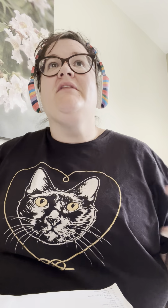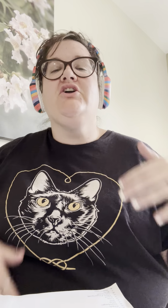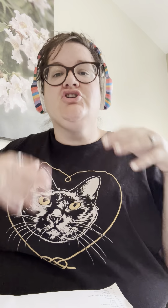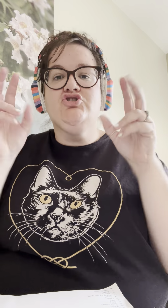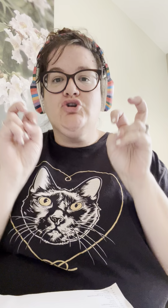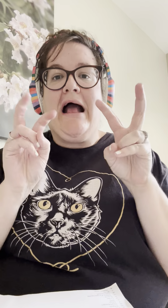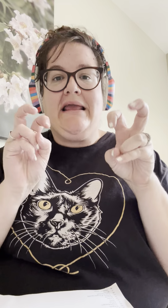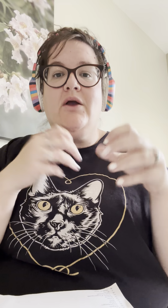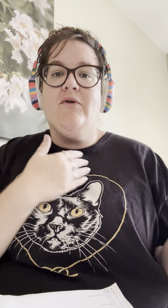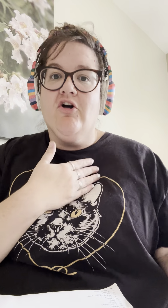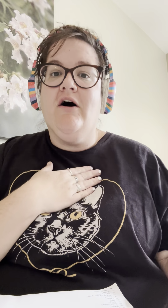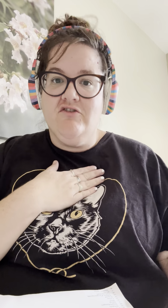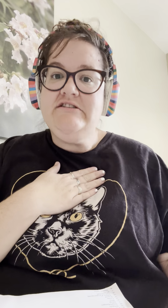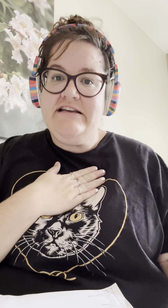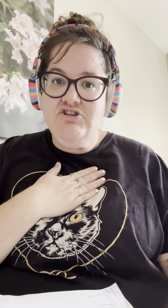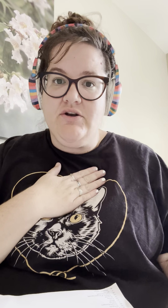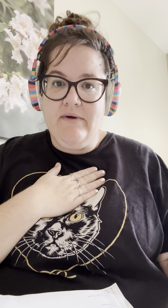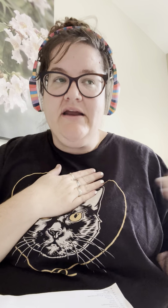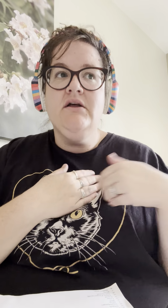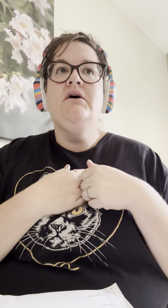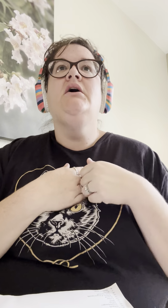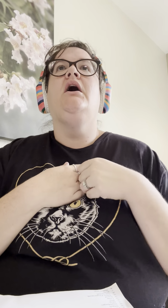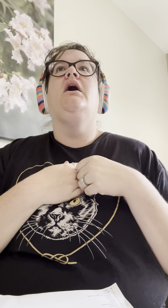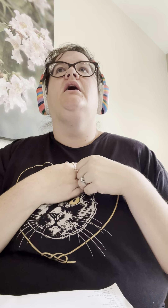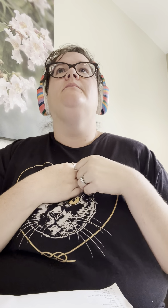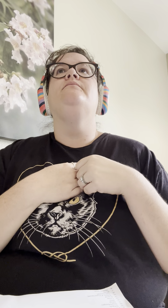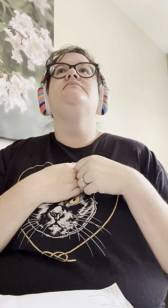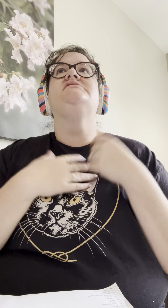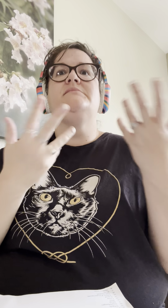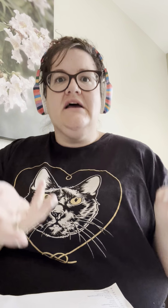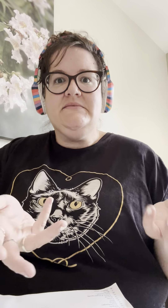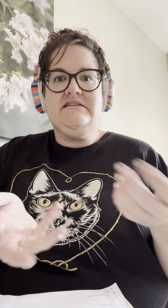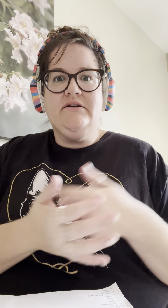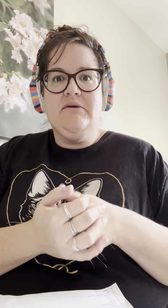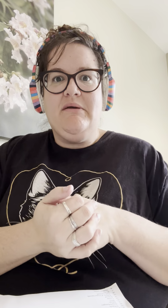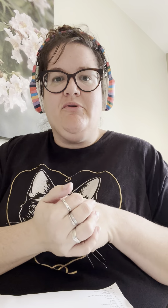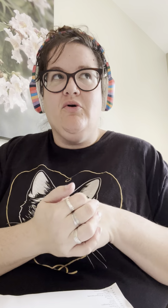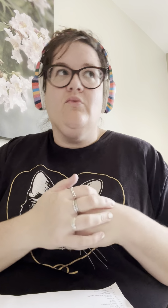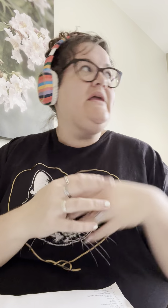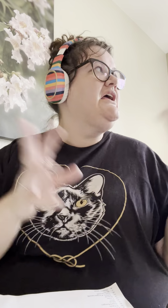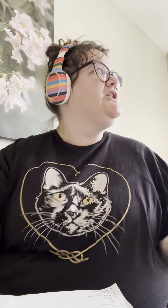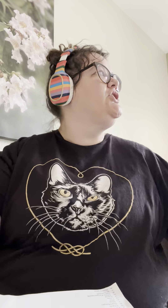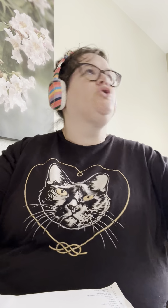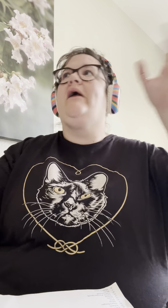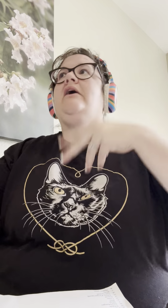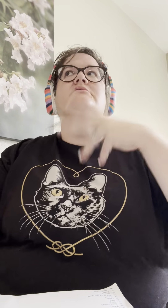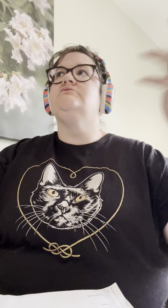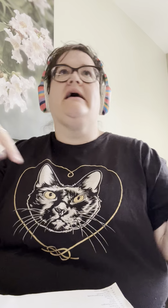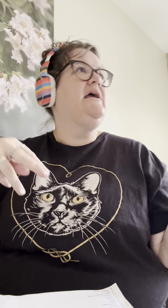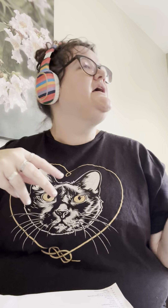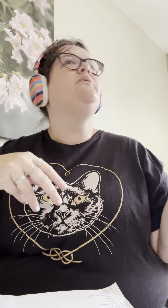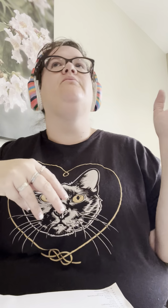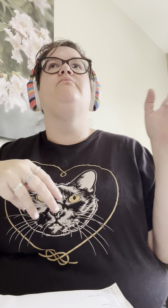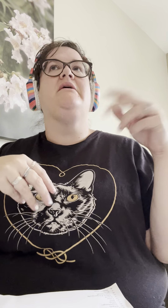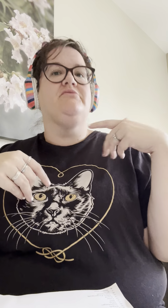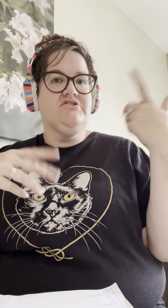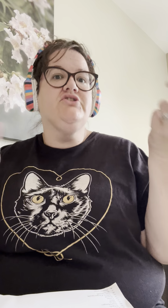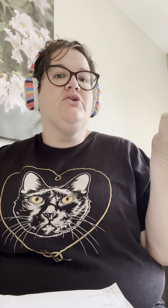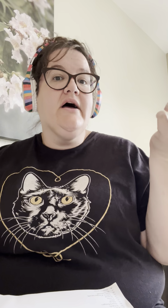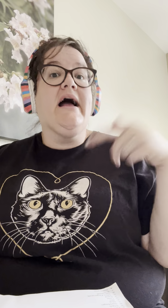you're tracking with the conversation, right? Sometimes as hearing people, we can look around, right? And people still know, I